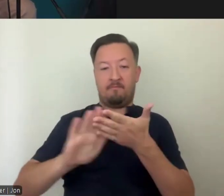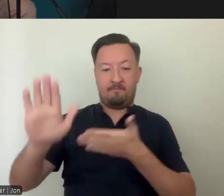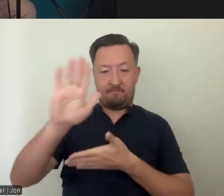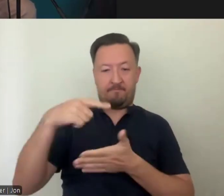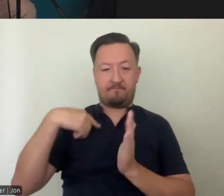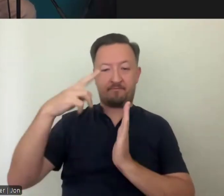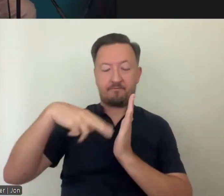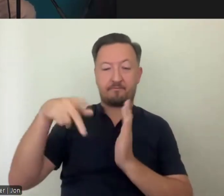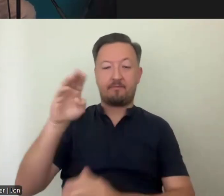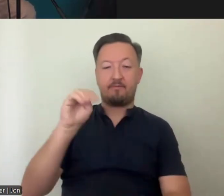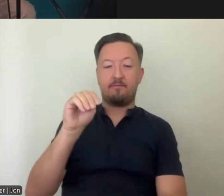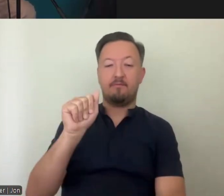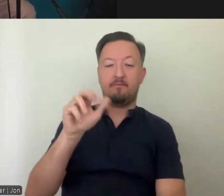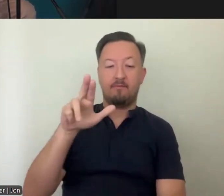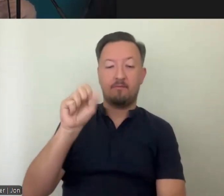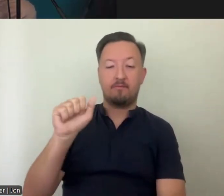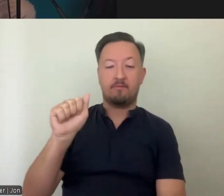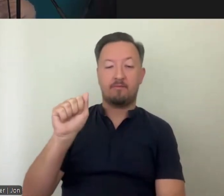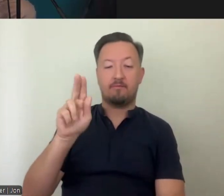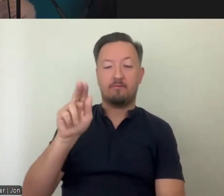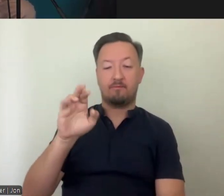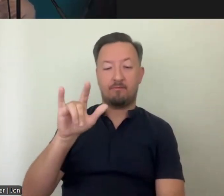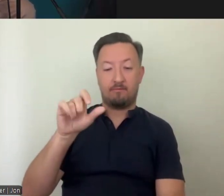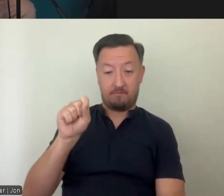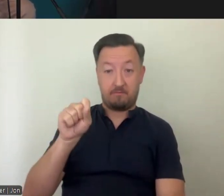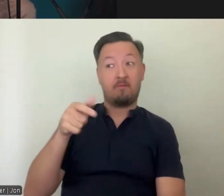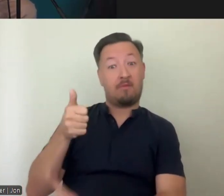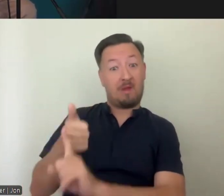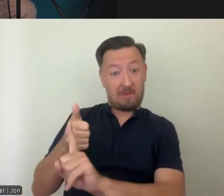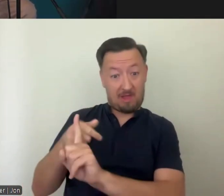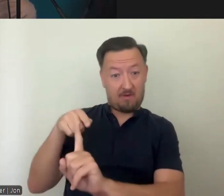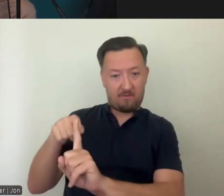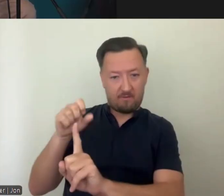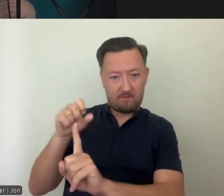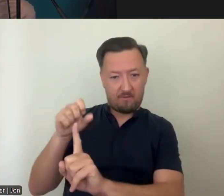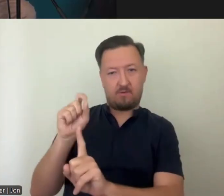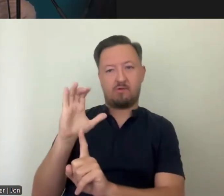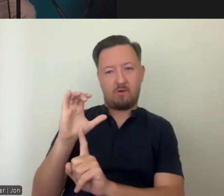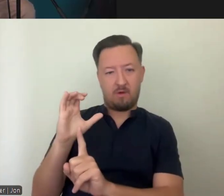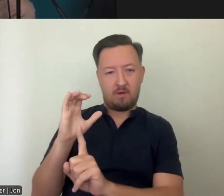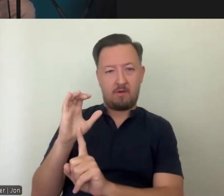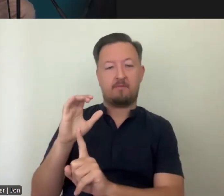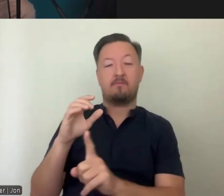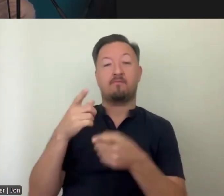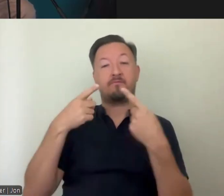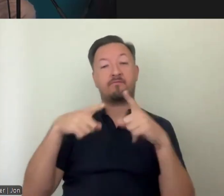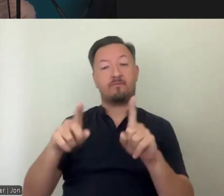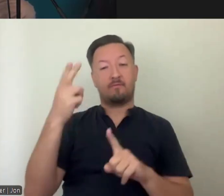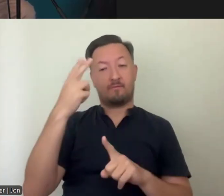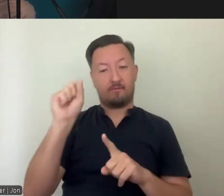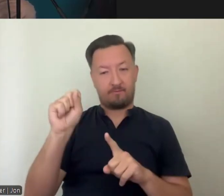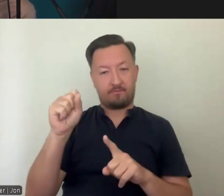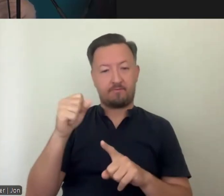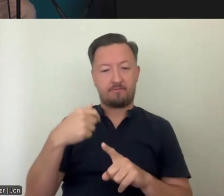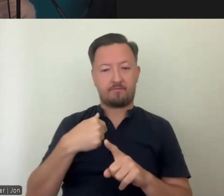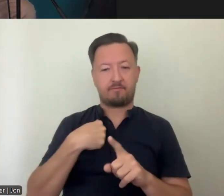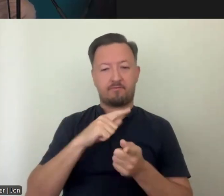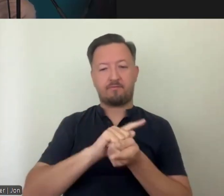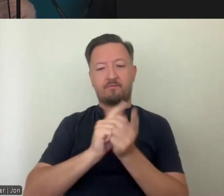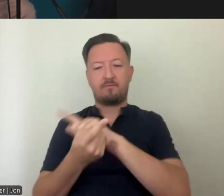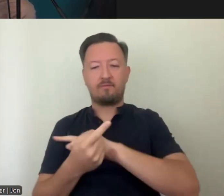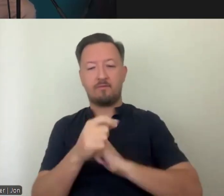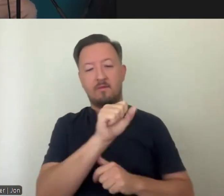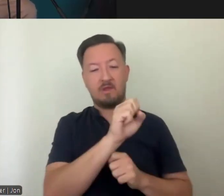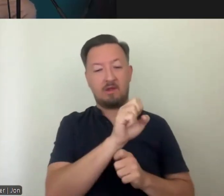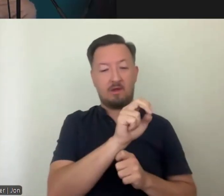Aurelius, the Meditations. Turns out he was a Stoic. When I was in high school, I translated Seneca from Latin.